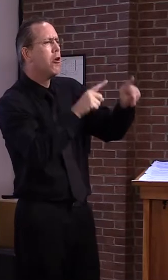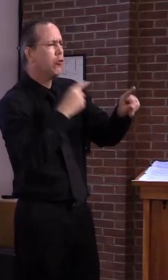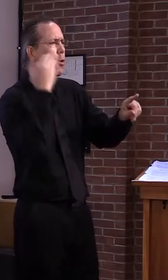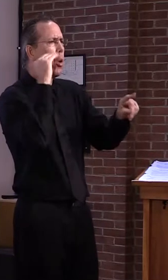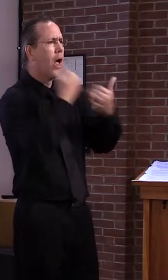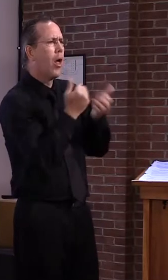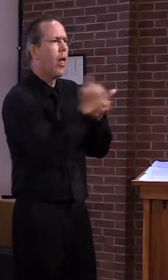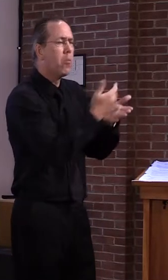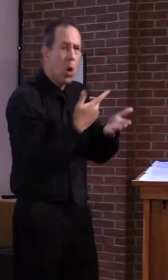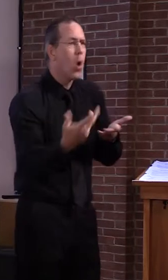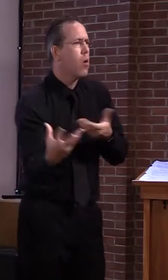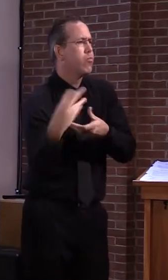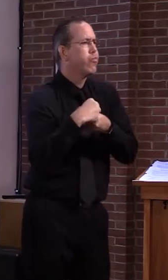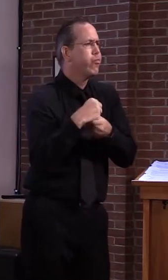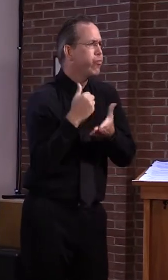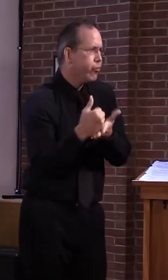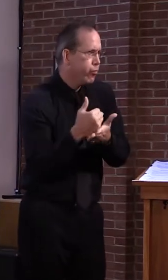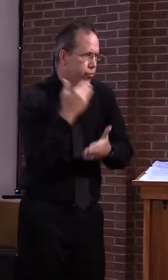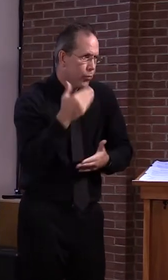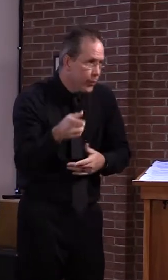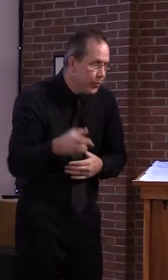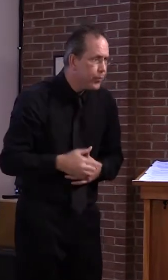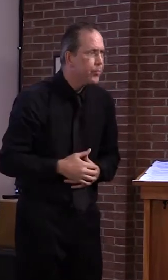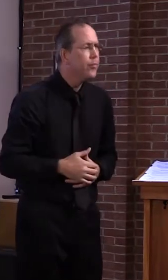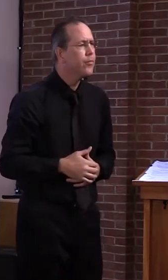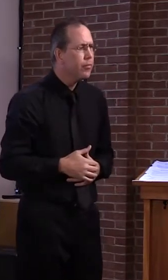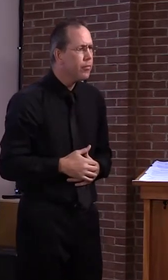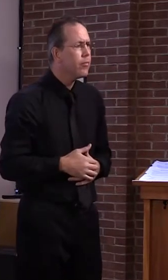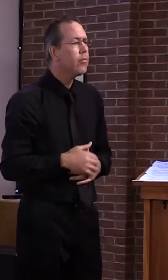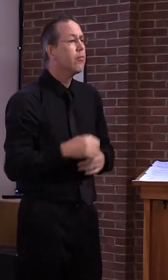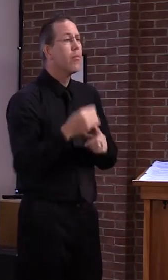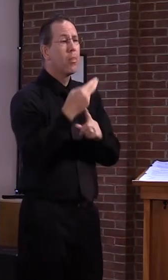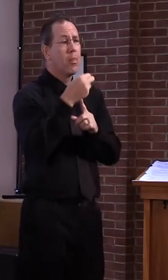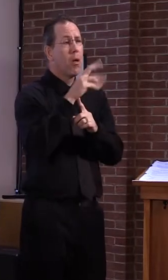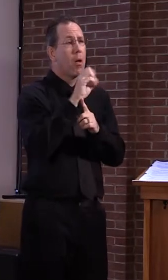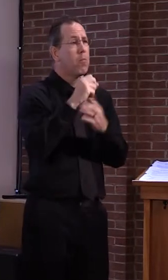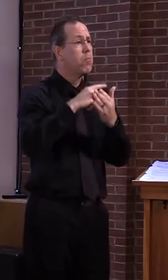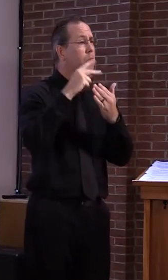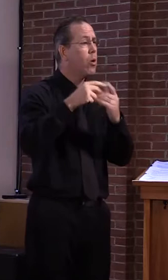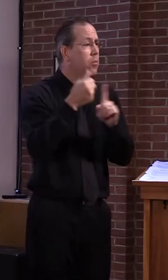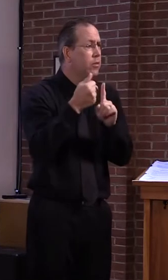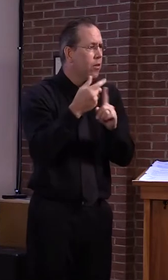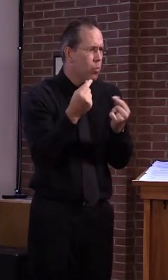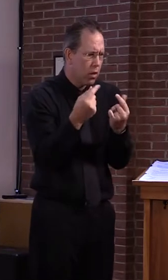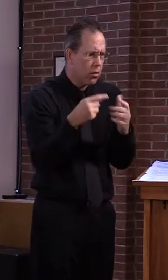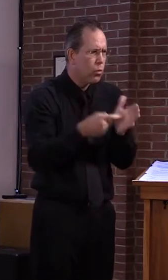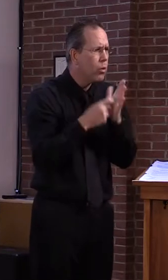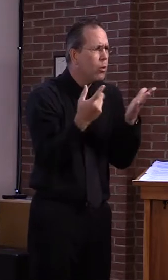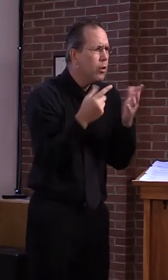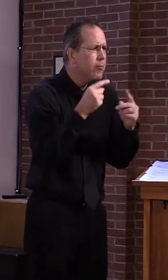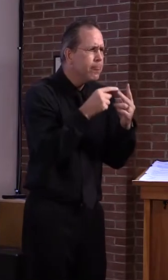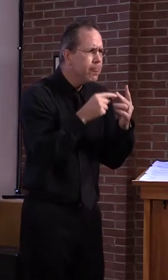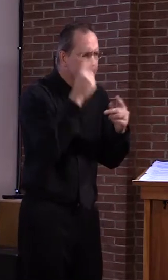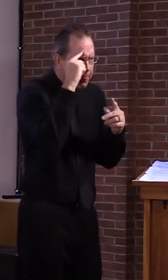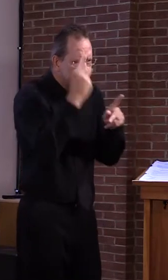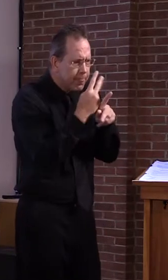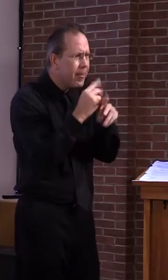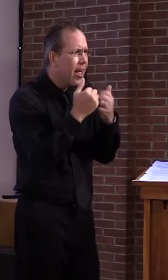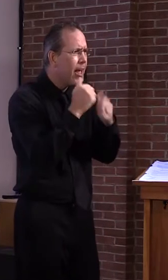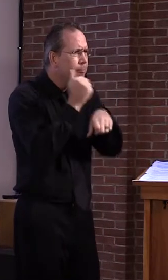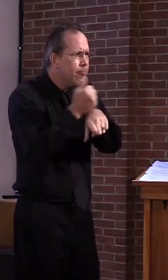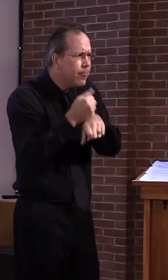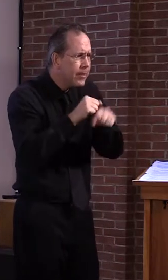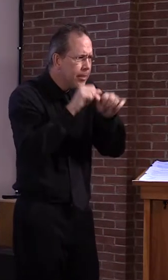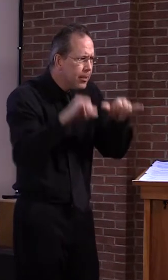hub program, careful thought is being given to establishing a system that helps with the immediate childcare needs